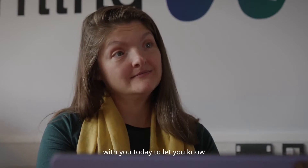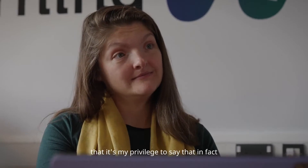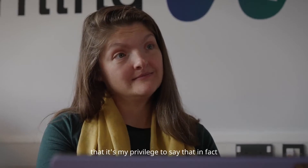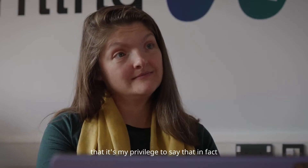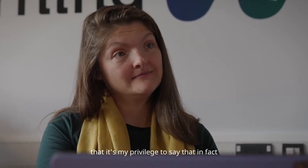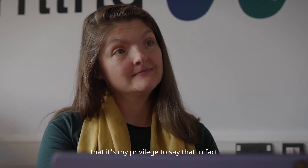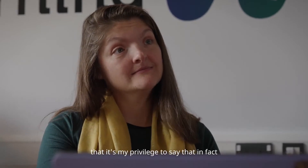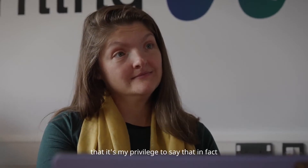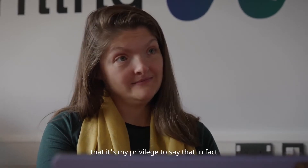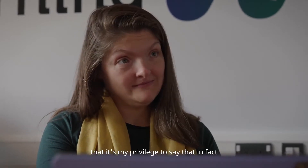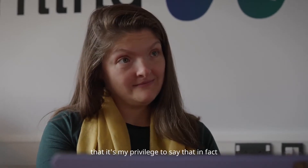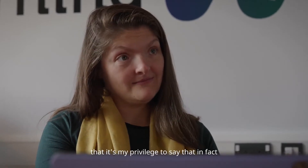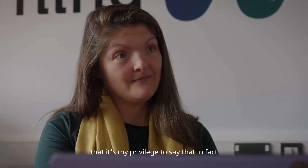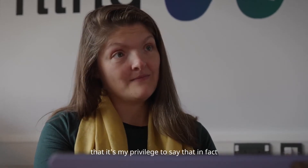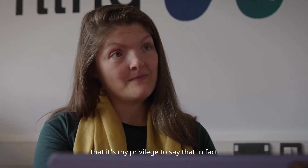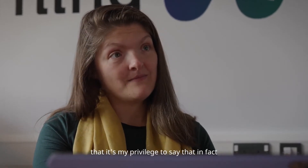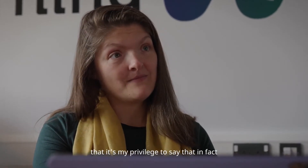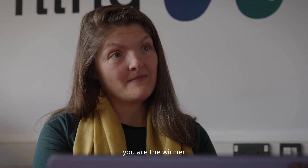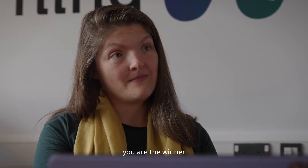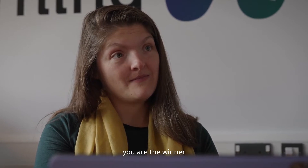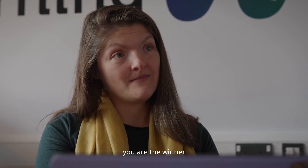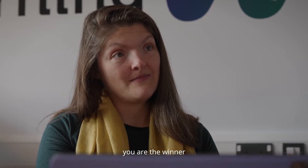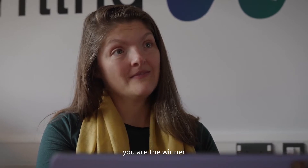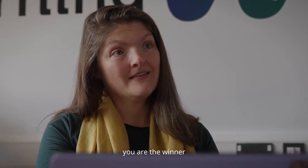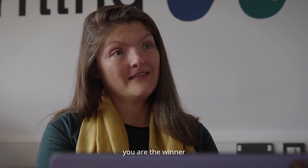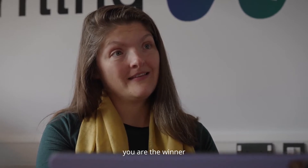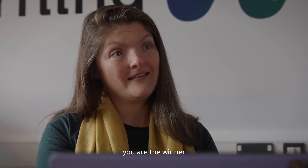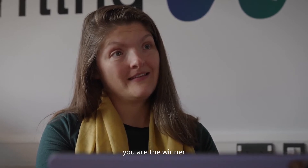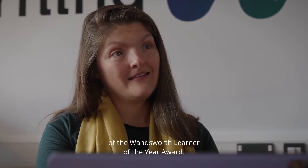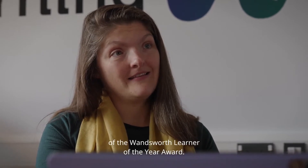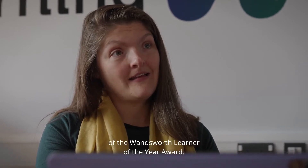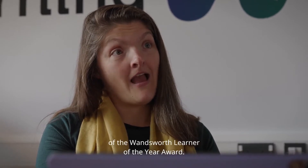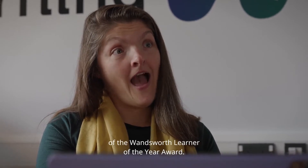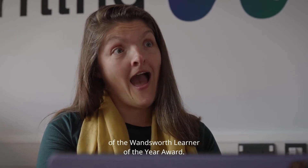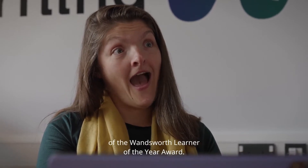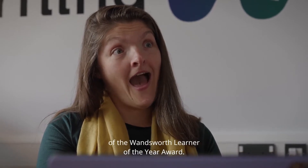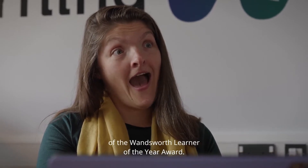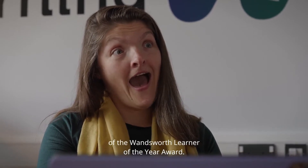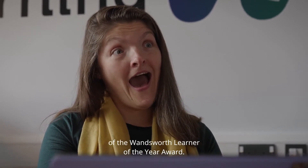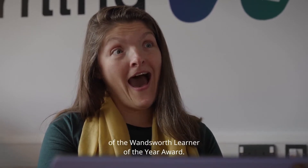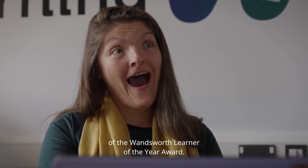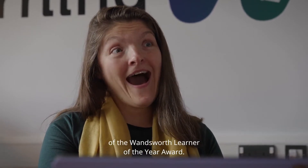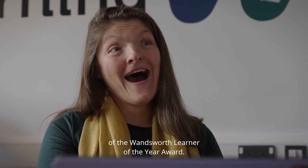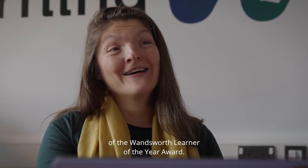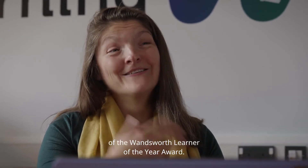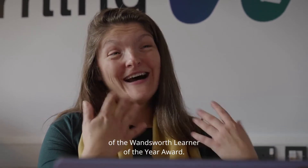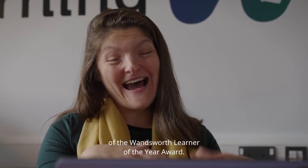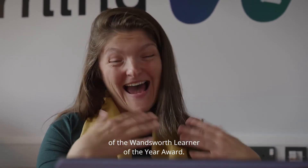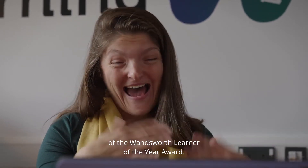it's my privilege to say that in fact you are the winner of the Wandsworth Learner of the Year Award.